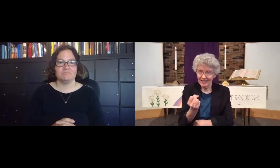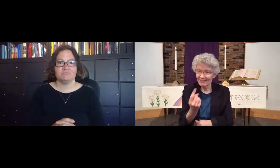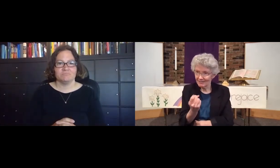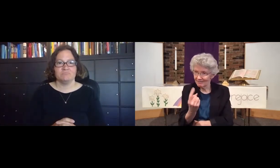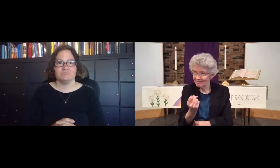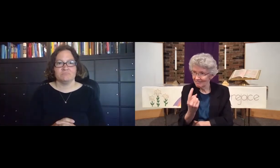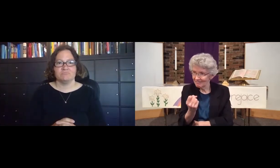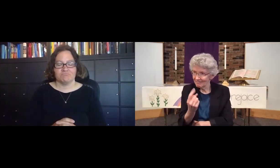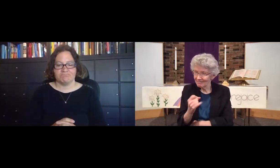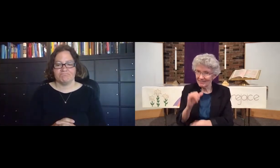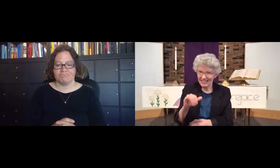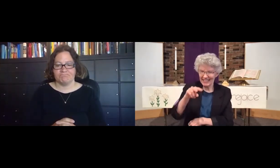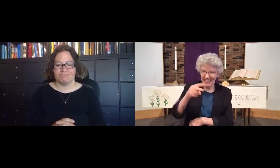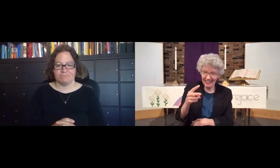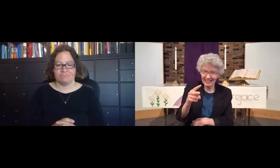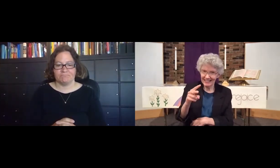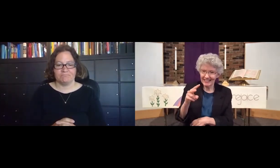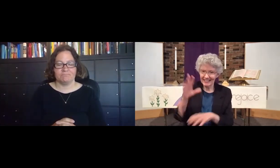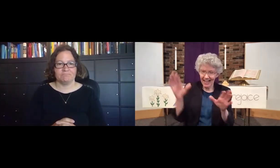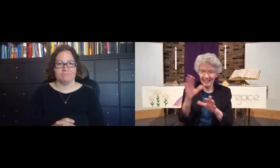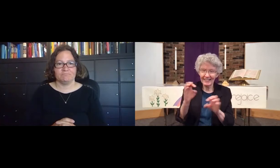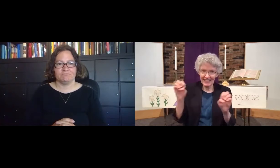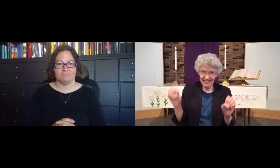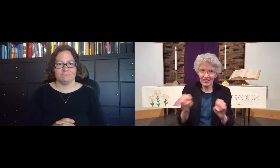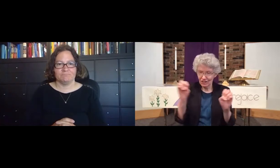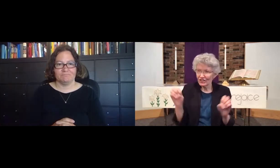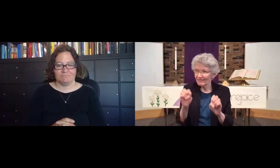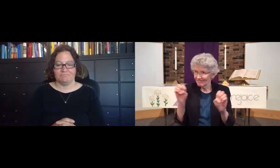11th. It is the second Sunday of Easter.